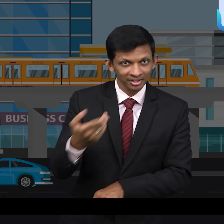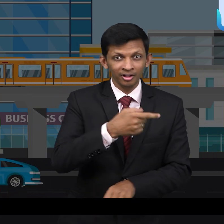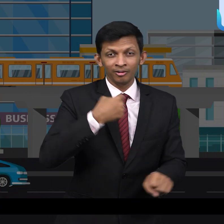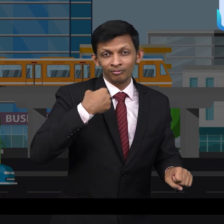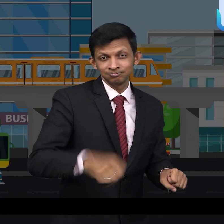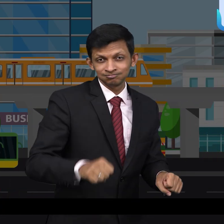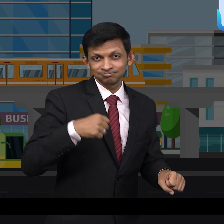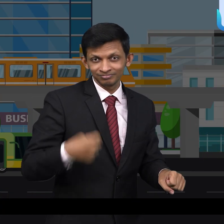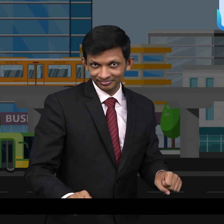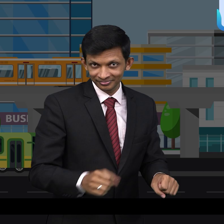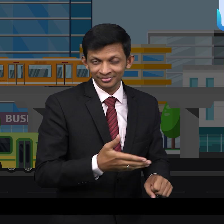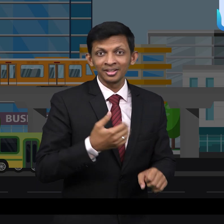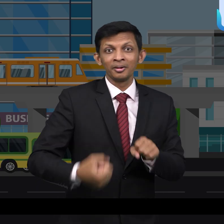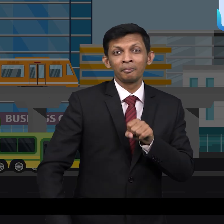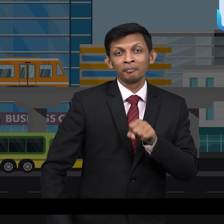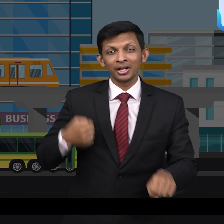bicycles,